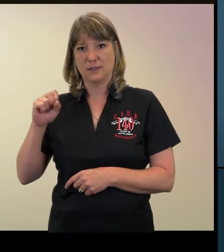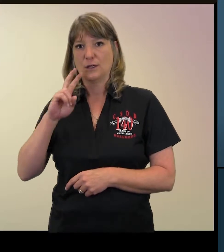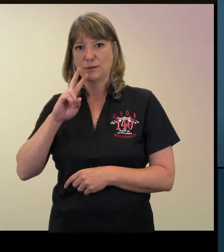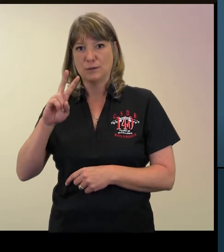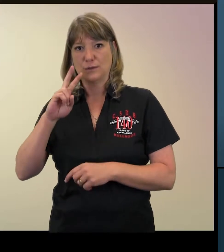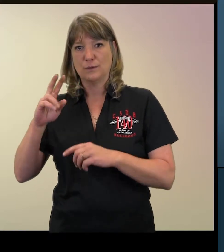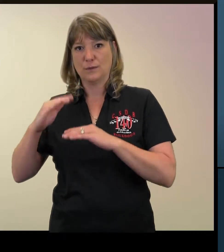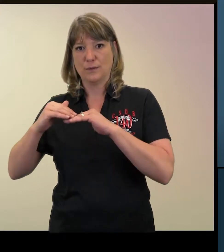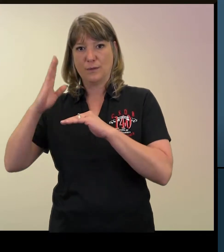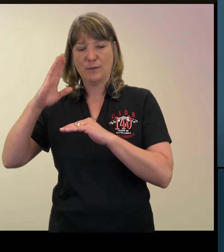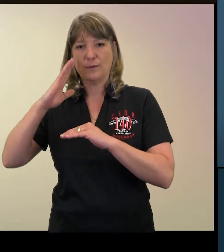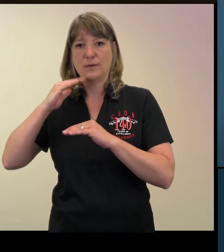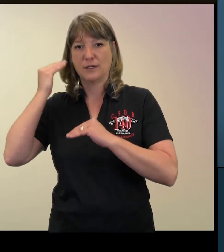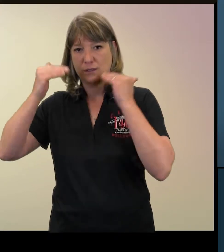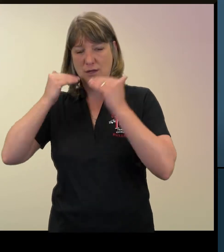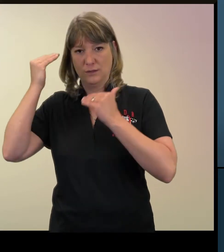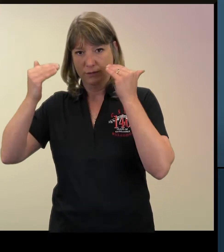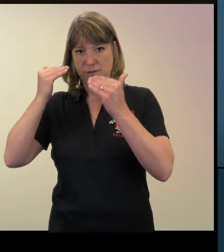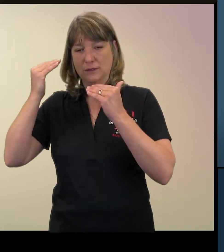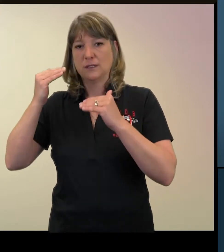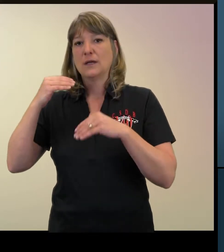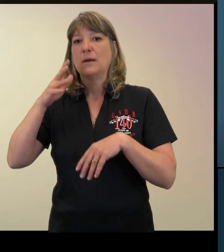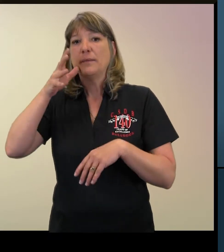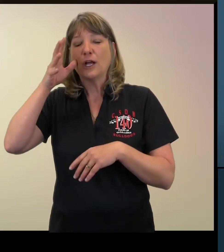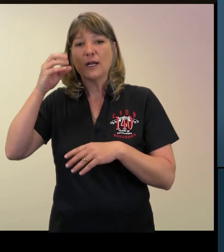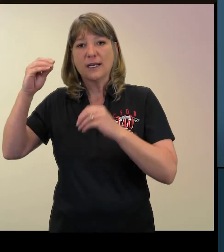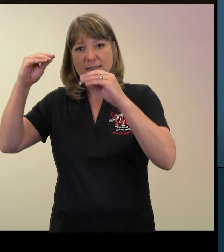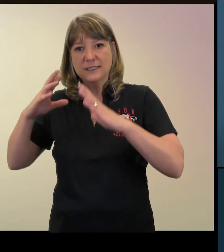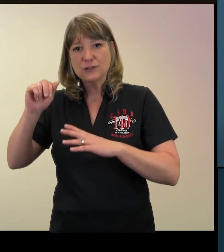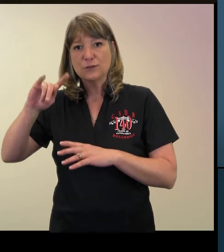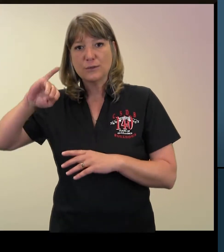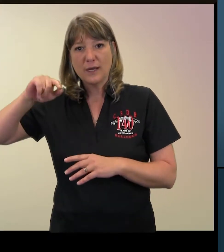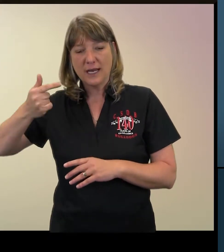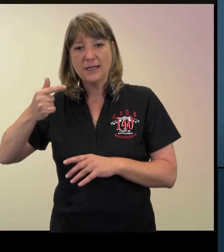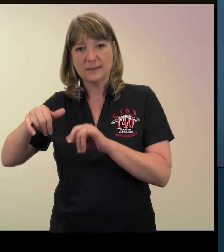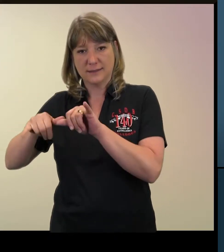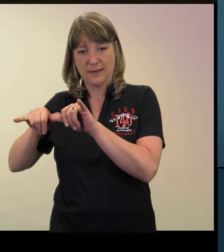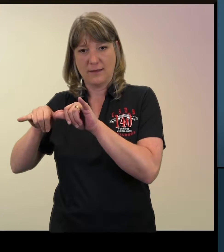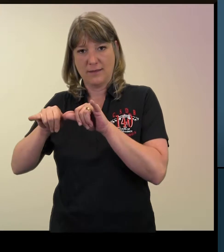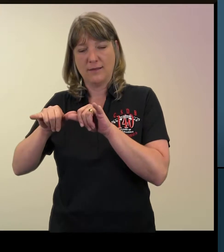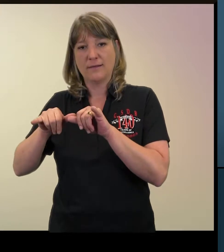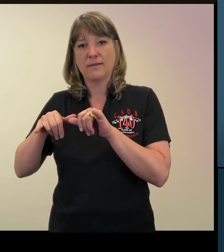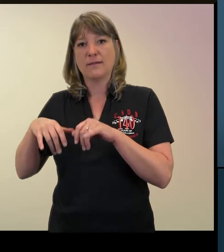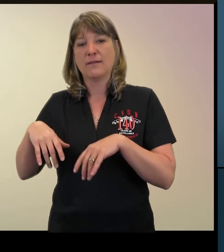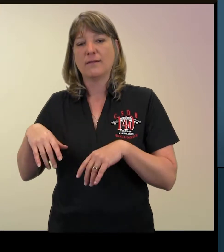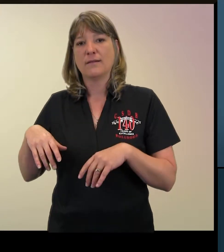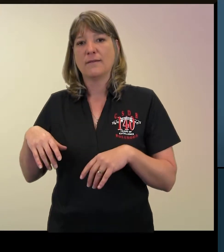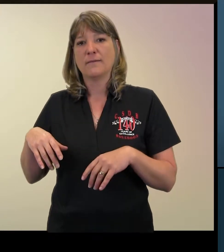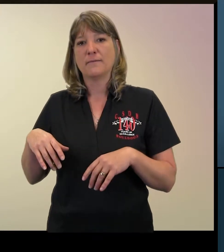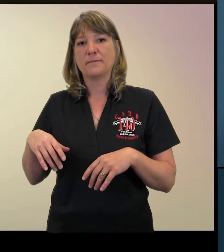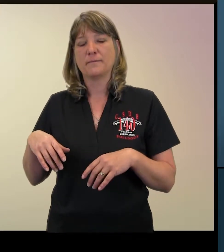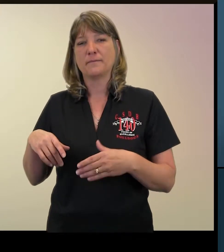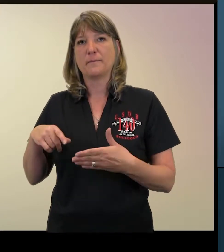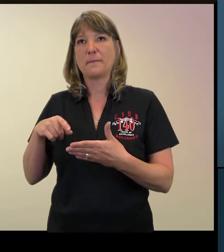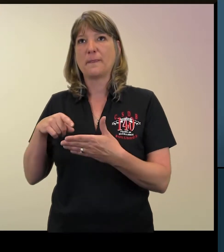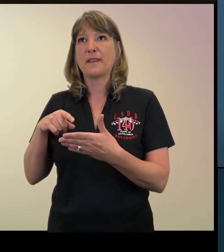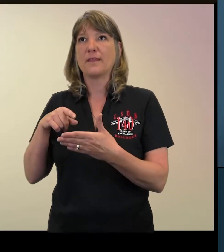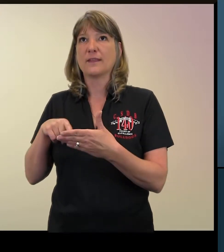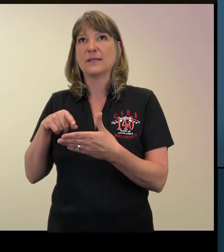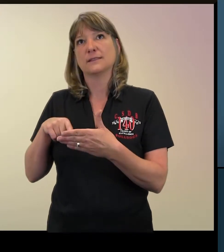adulthood. There are parent and teacher rating scales for this.